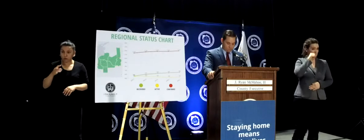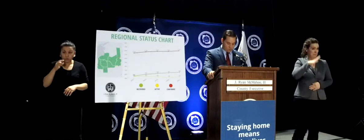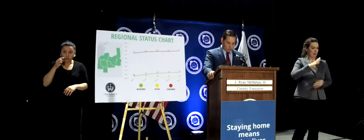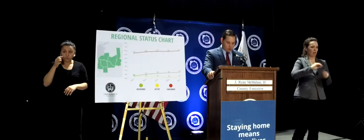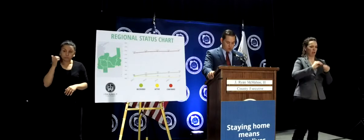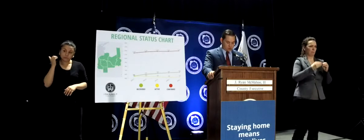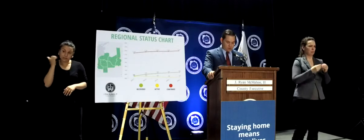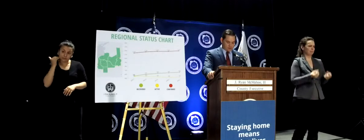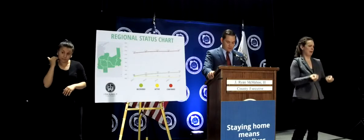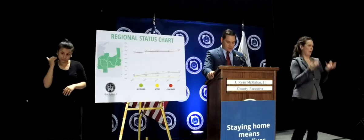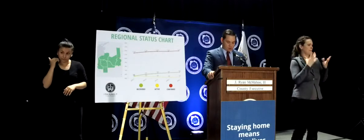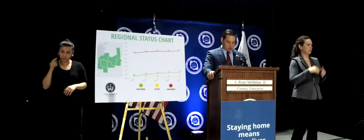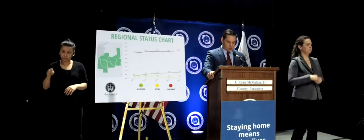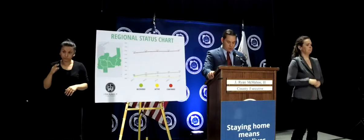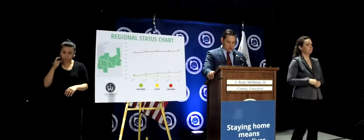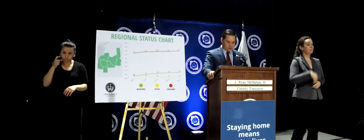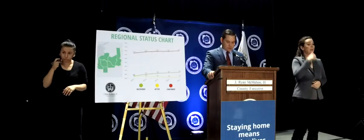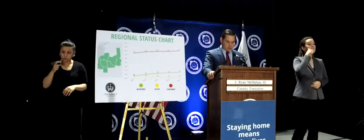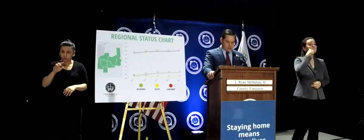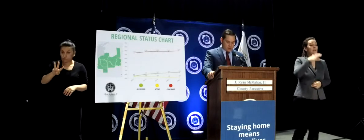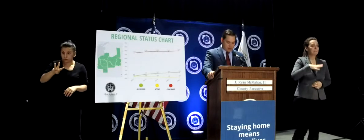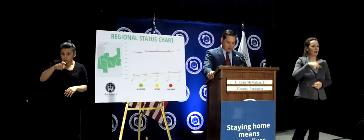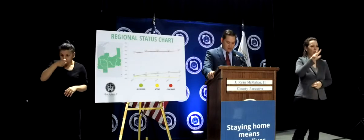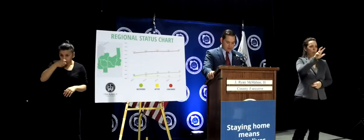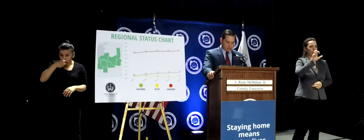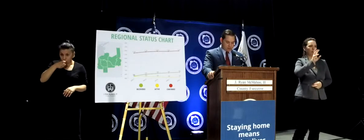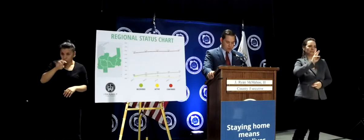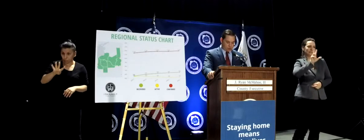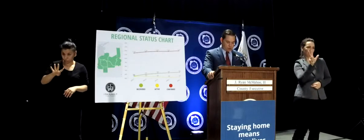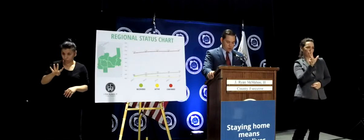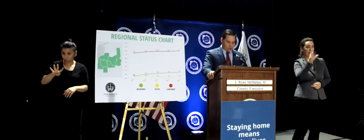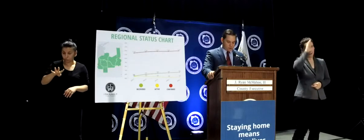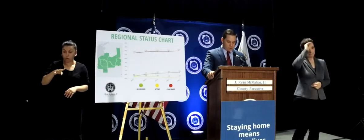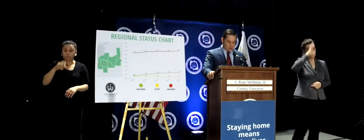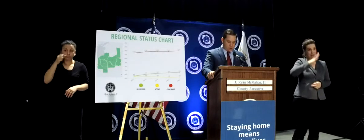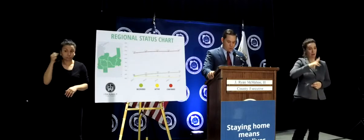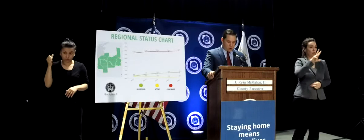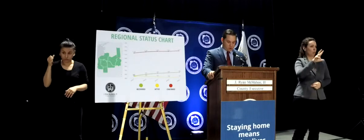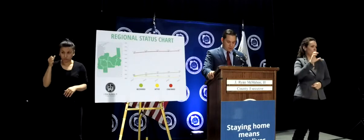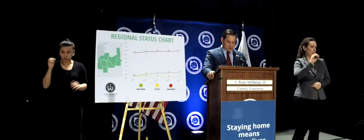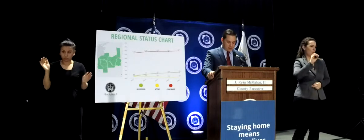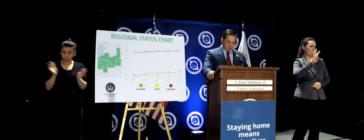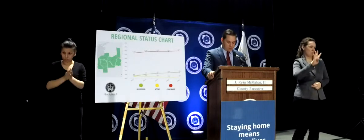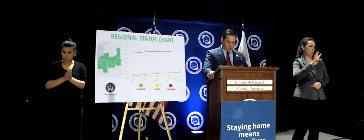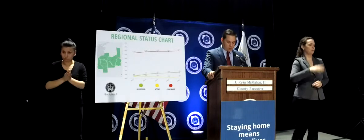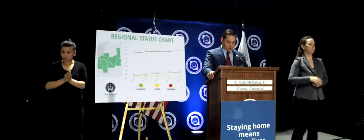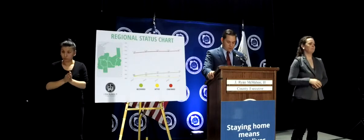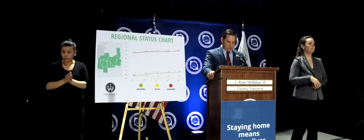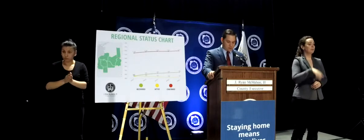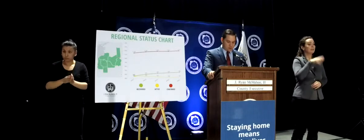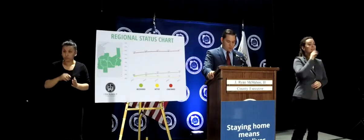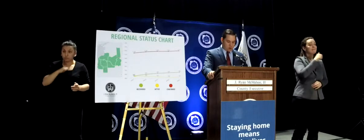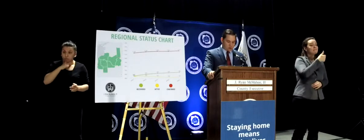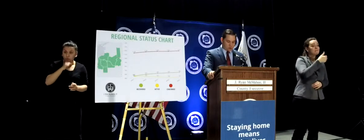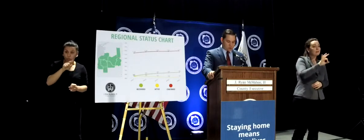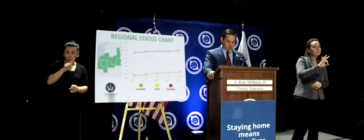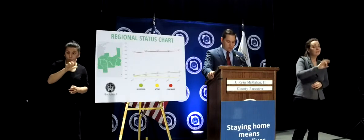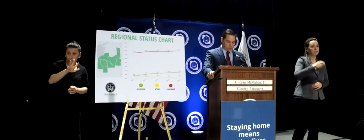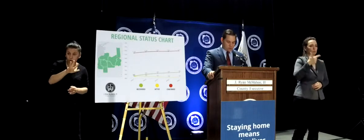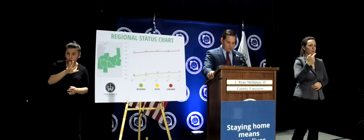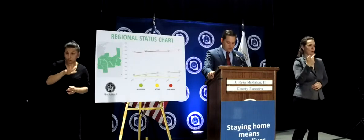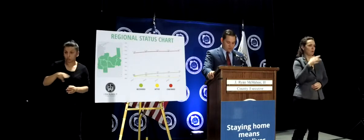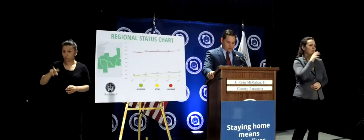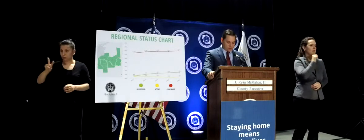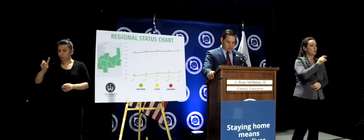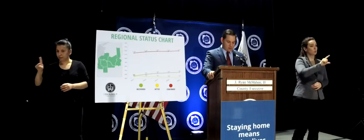19, 126 in their 20s, 97 in their 30s, 110 in their 40s,